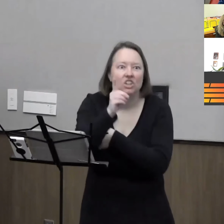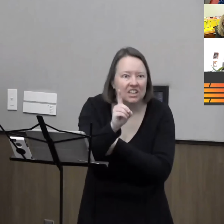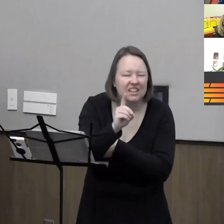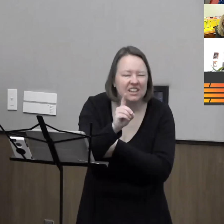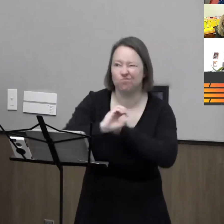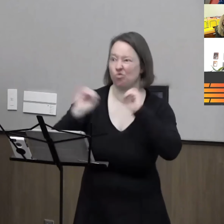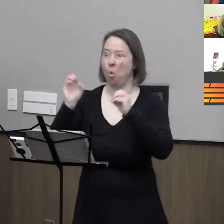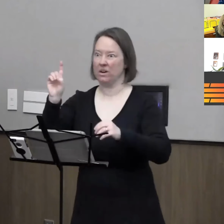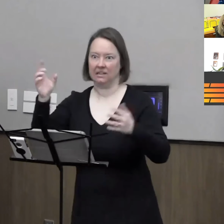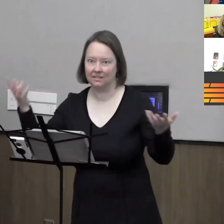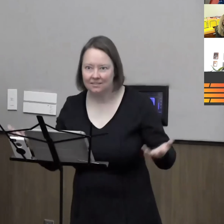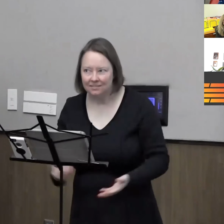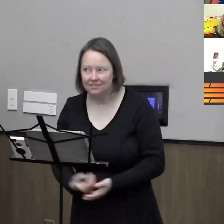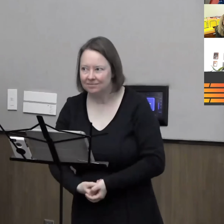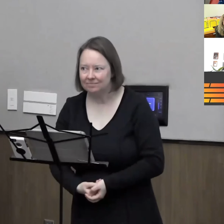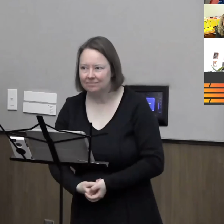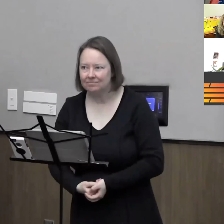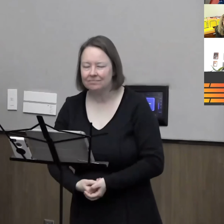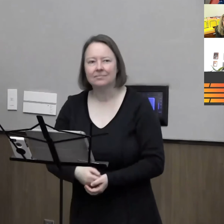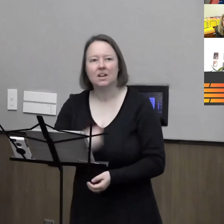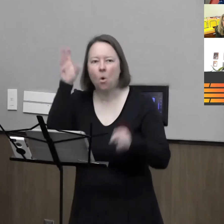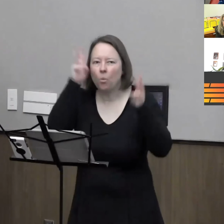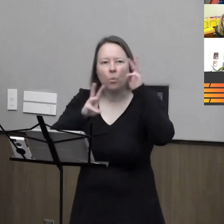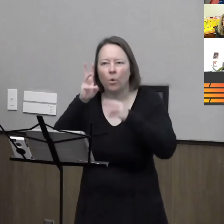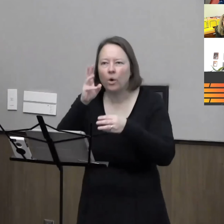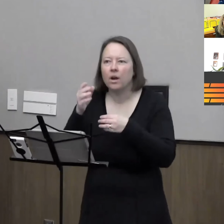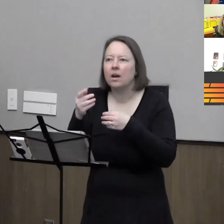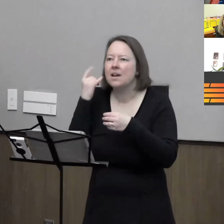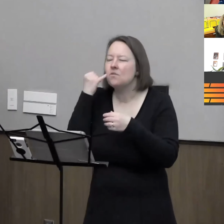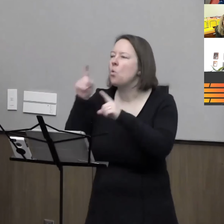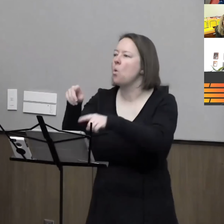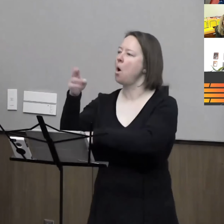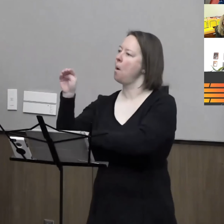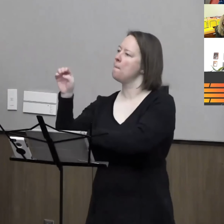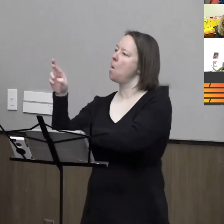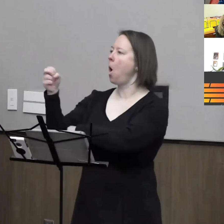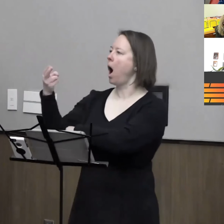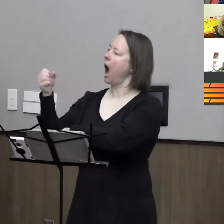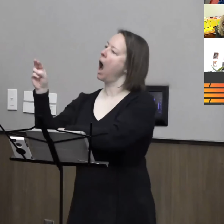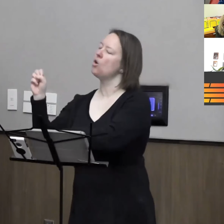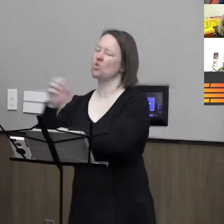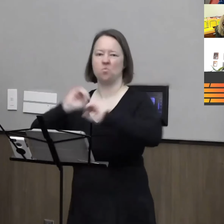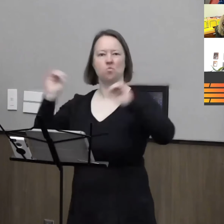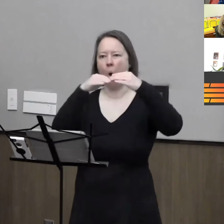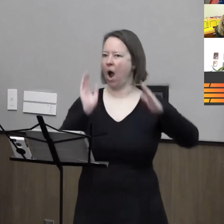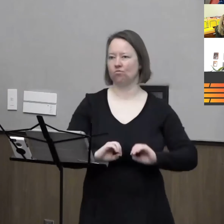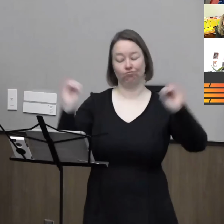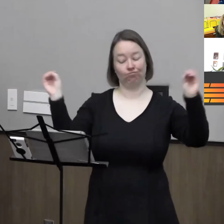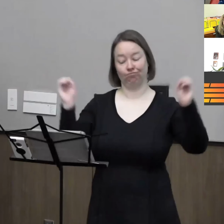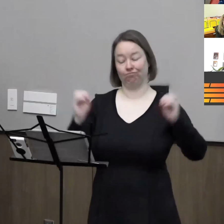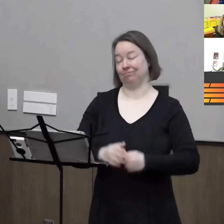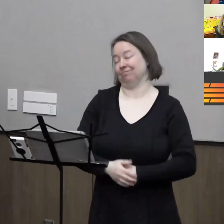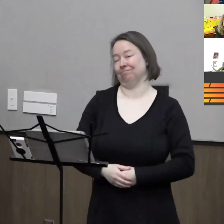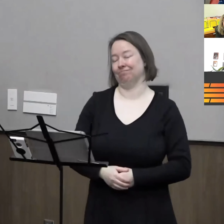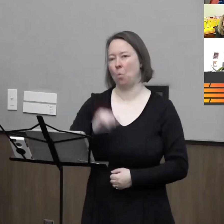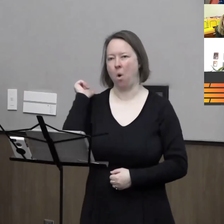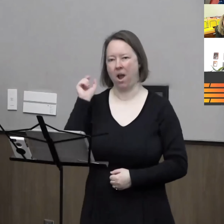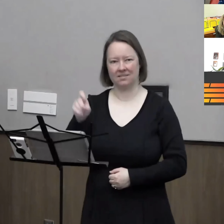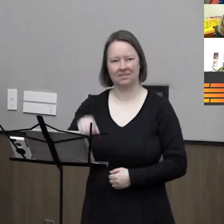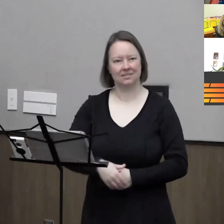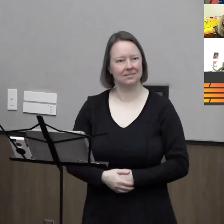D. It will not be concerned with whether you went to Morehouse or whether you went to no house. The